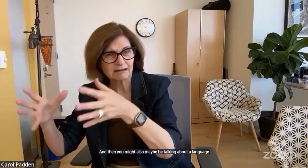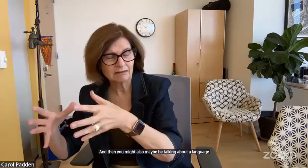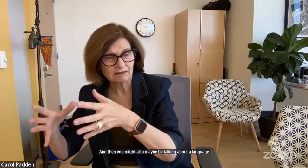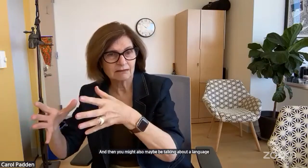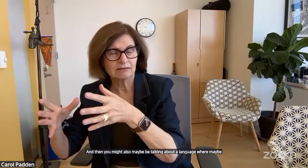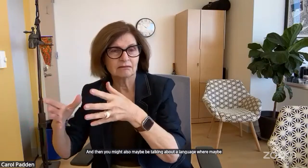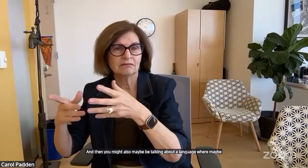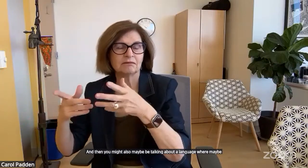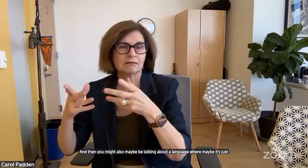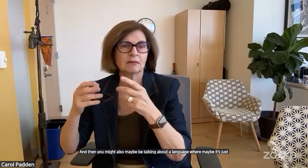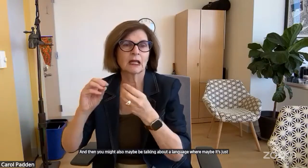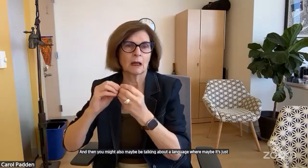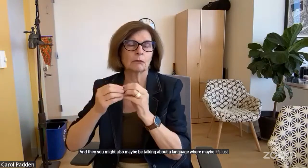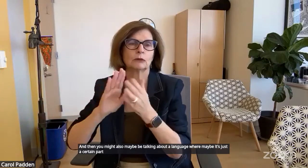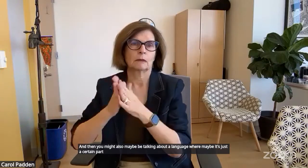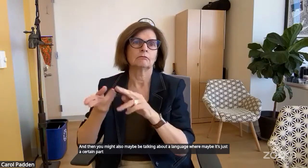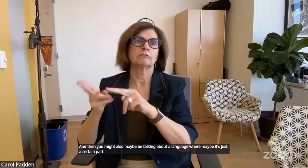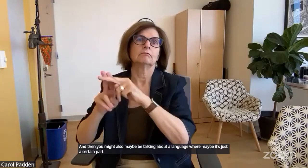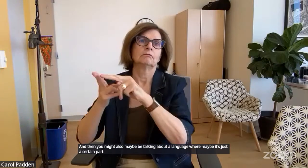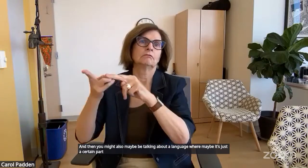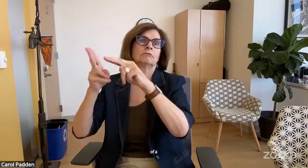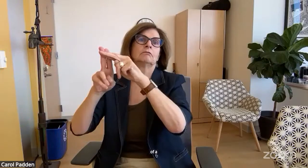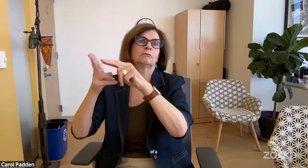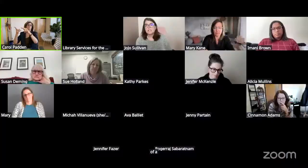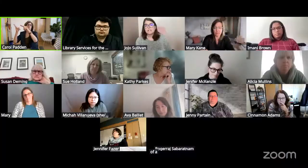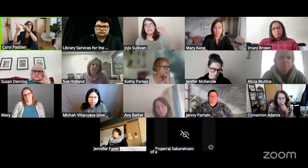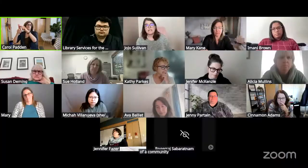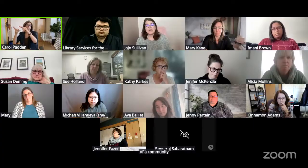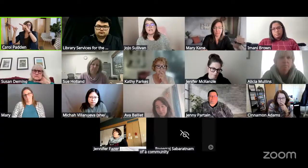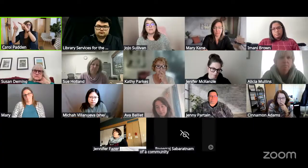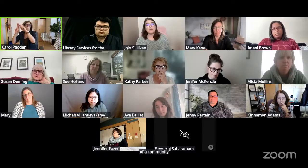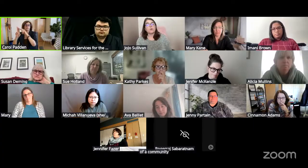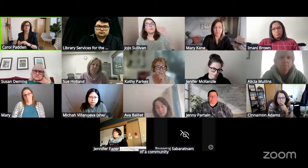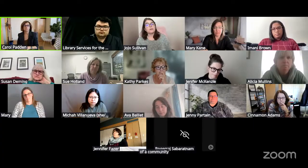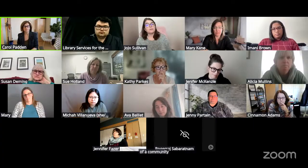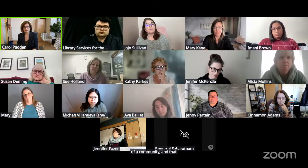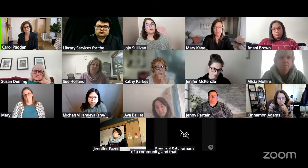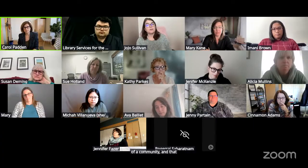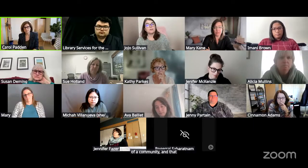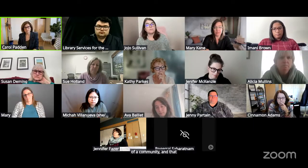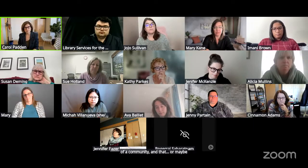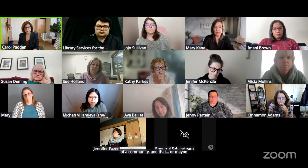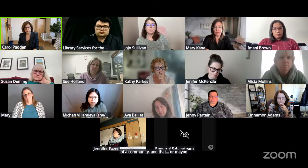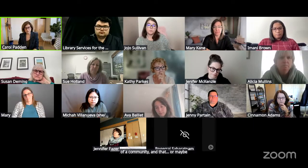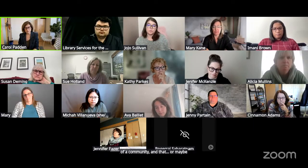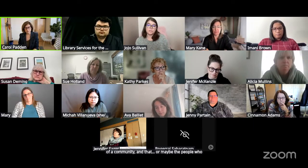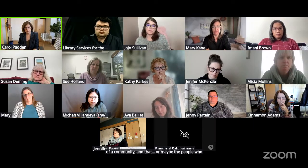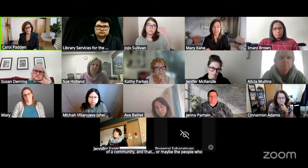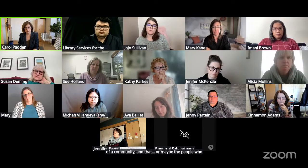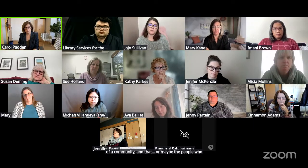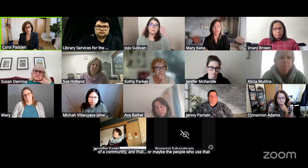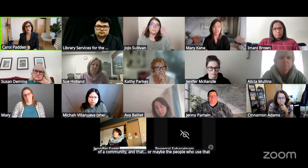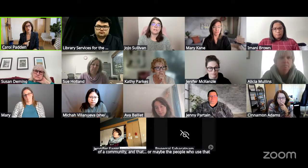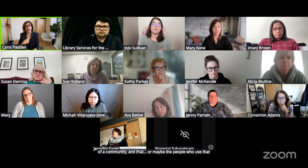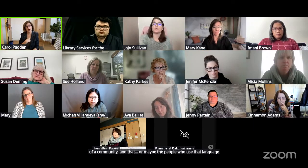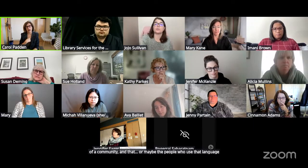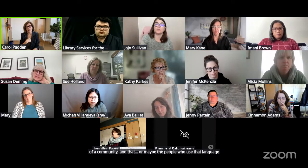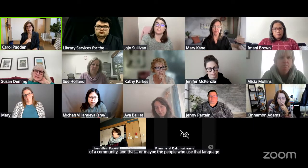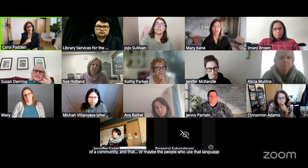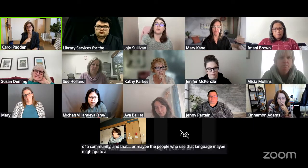it's just a certain part of a community and that, or maybe the people who use that sign language maybe might go to a community and there might